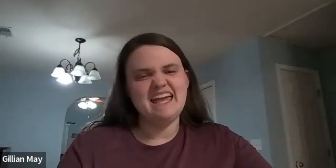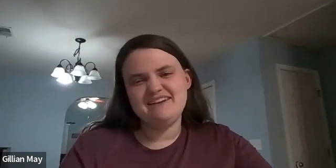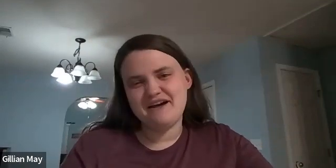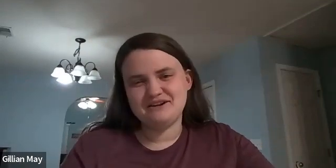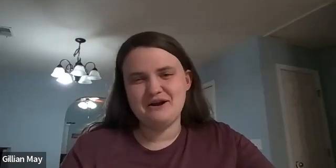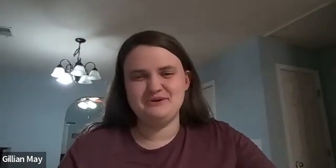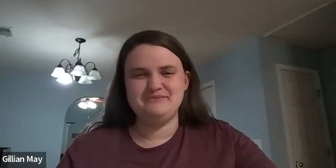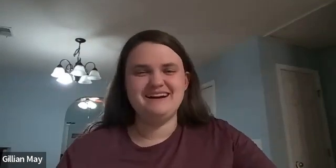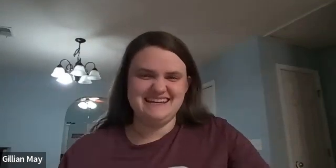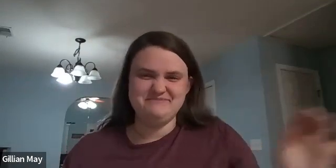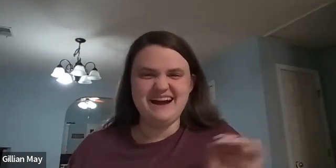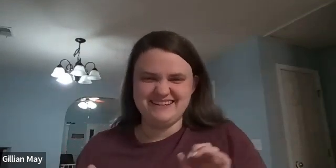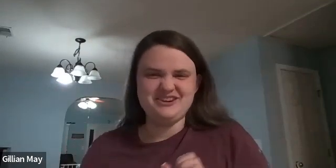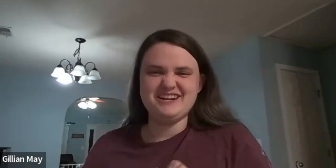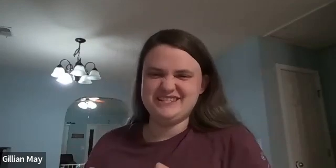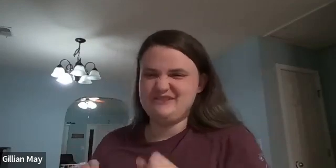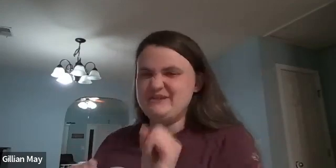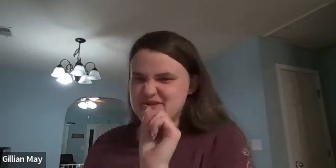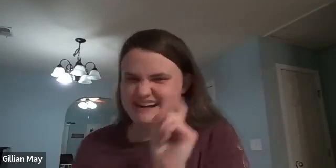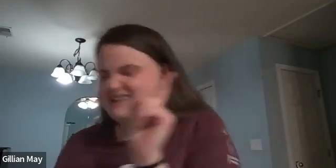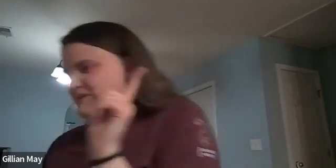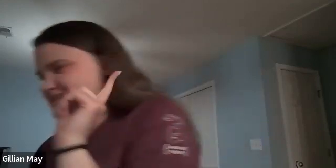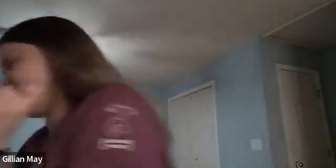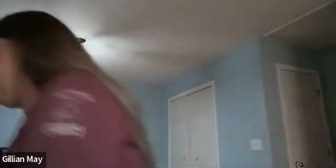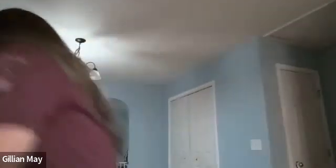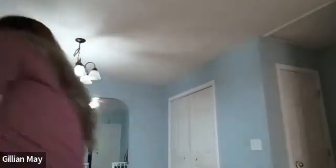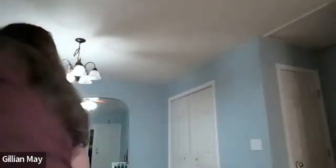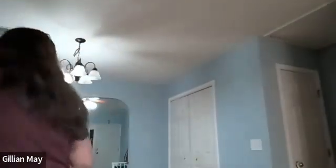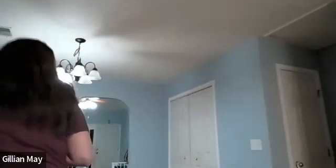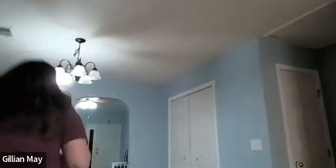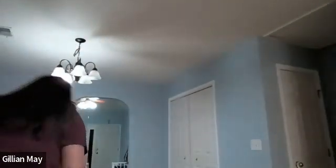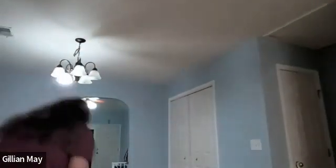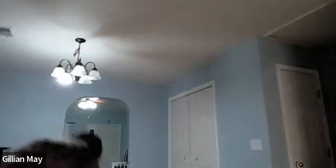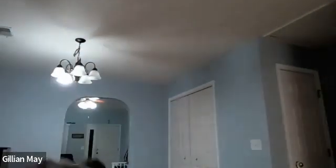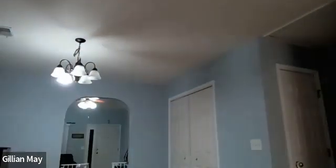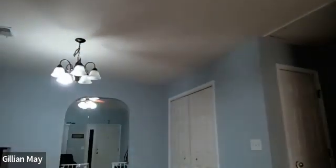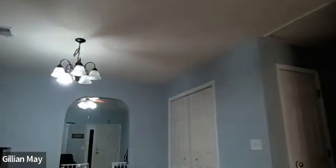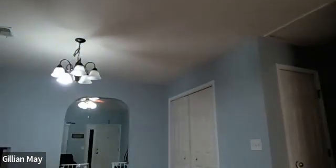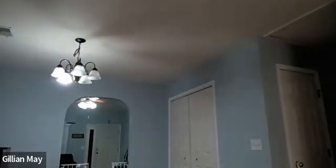He found a cardboard box that hid behind the trash can, so he wouldn't chew on it. Give me 1 second.